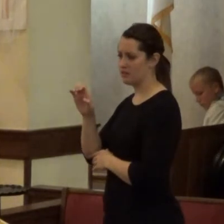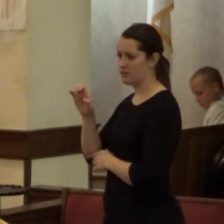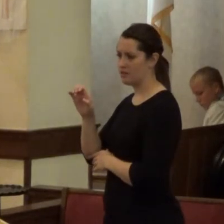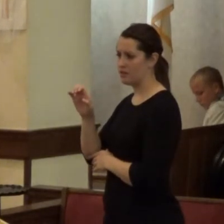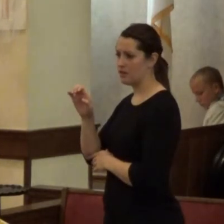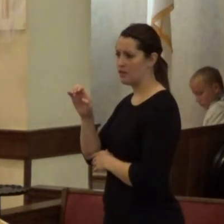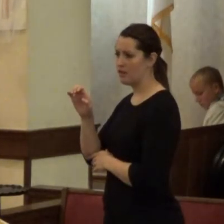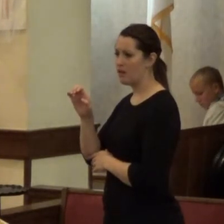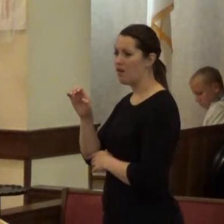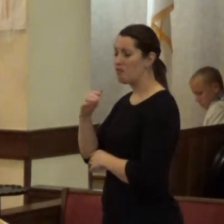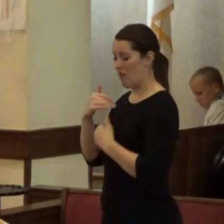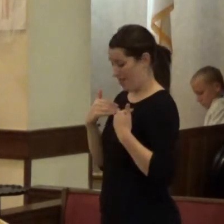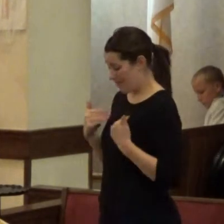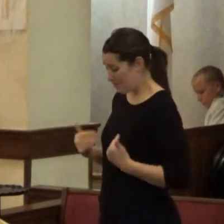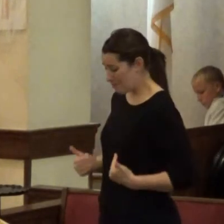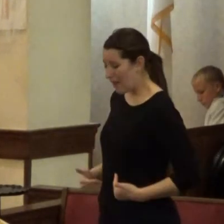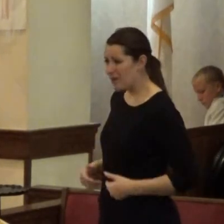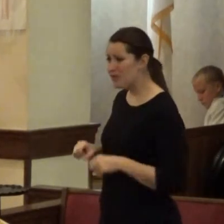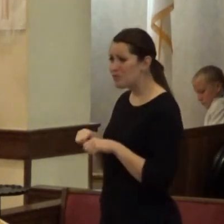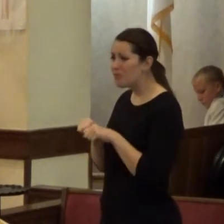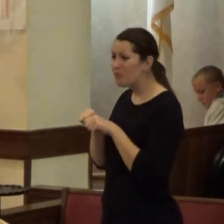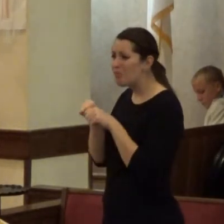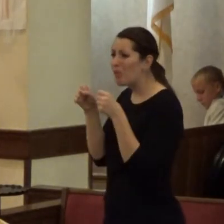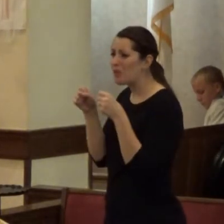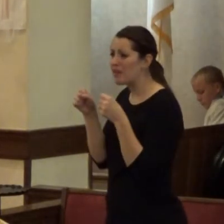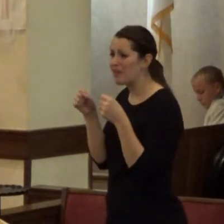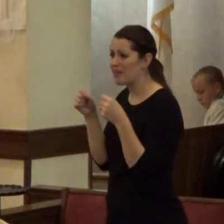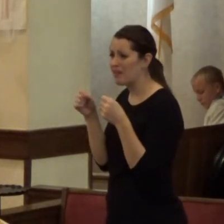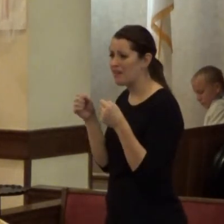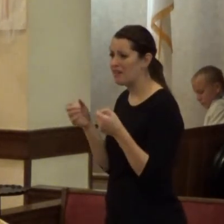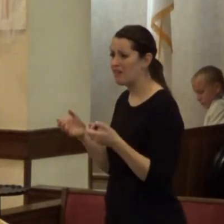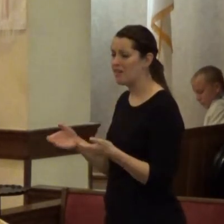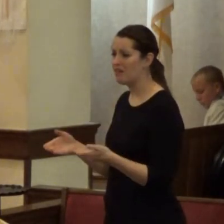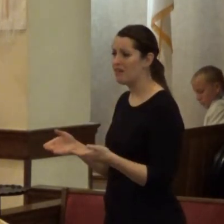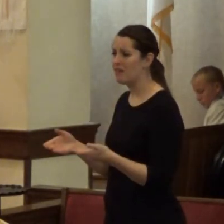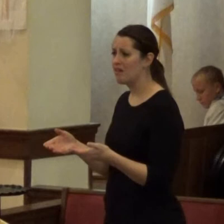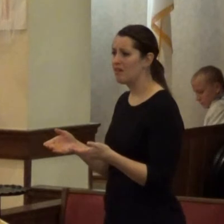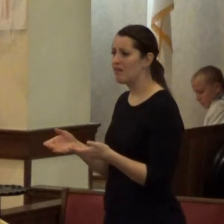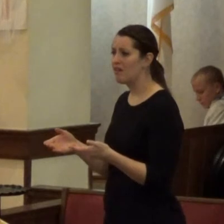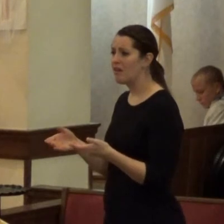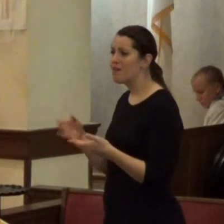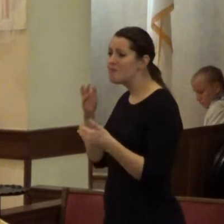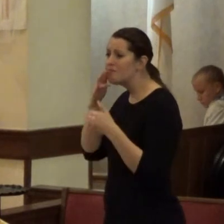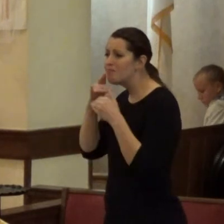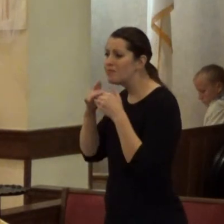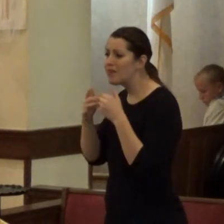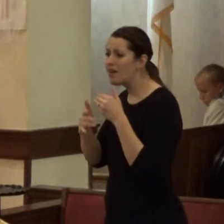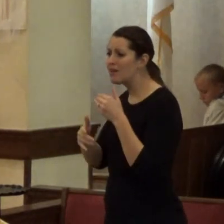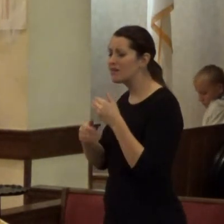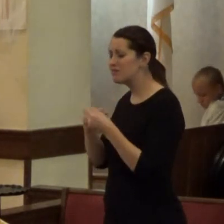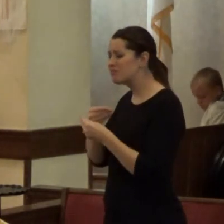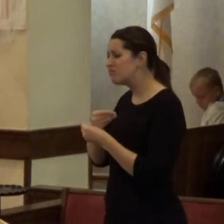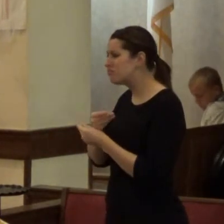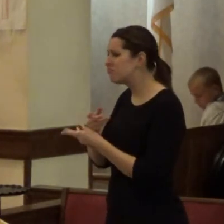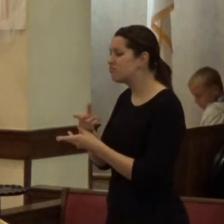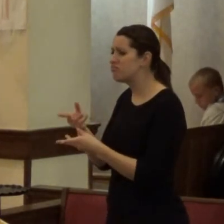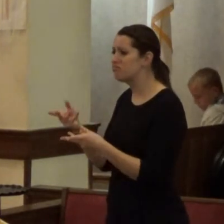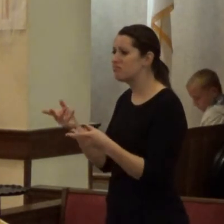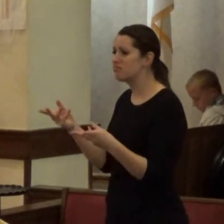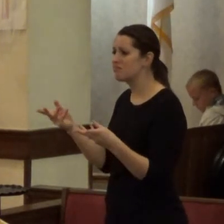For a body is broken there at the table, and blood has been poured out